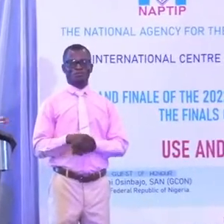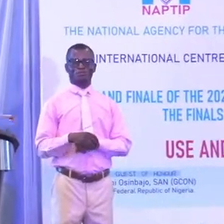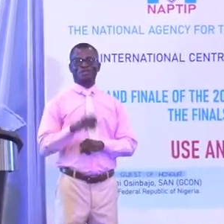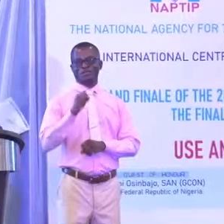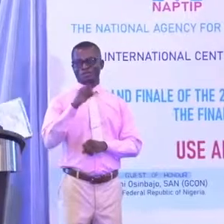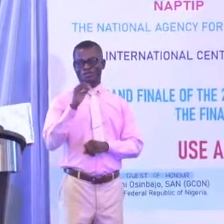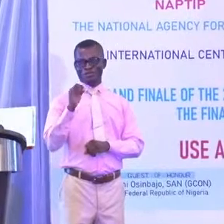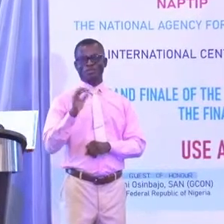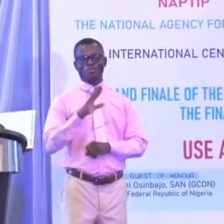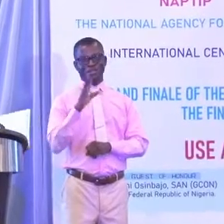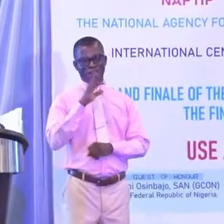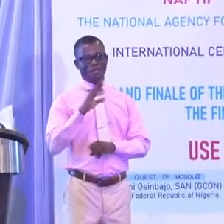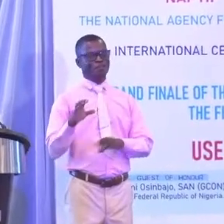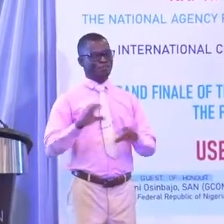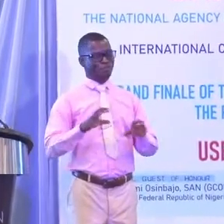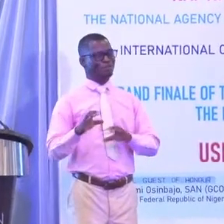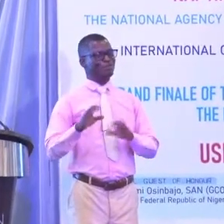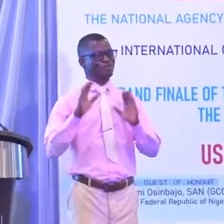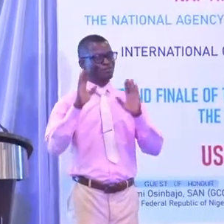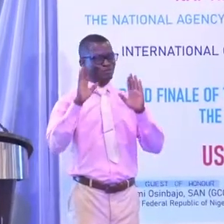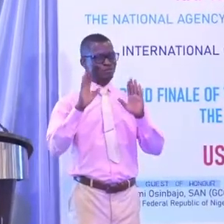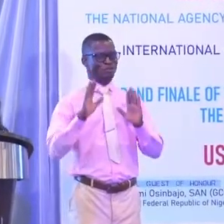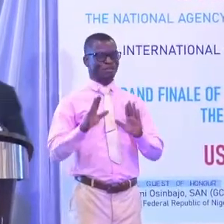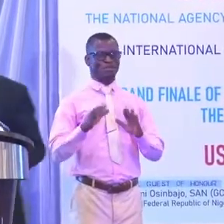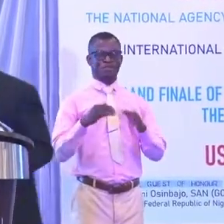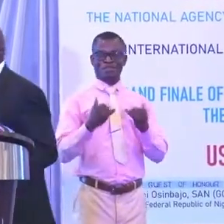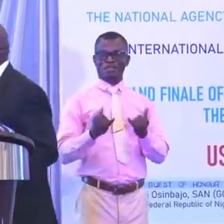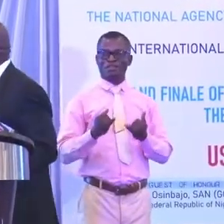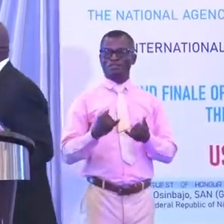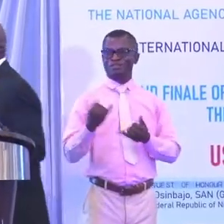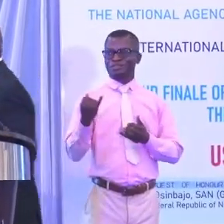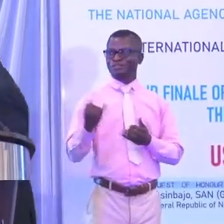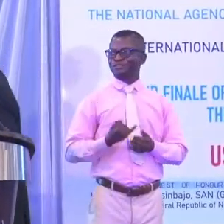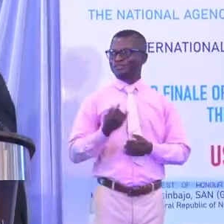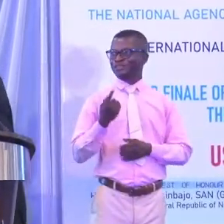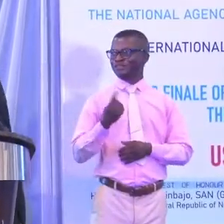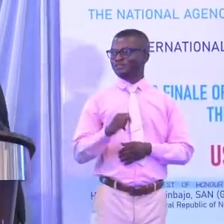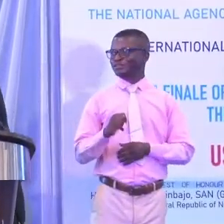So they have performed well. May I now invite